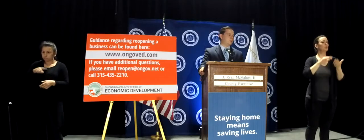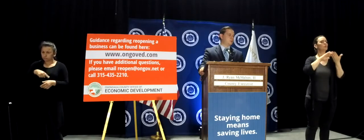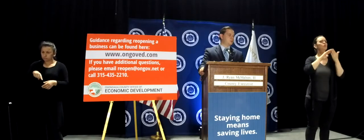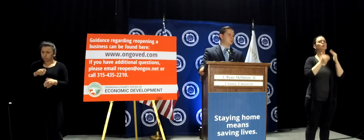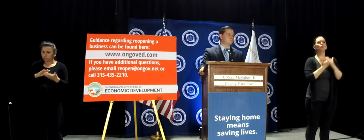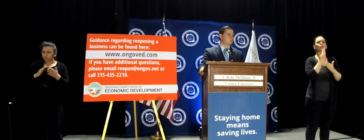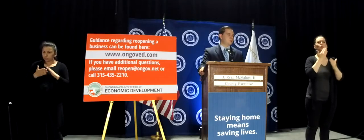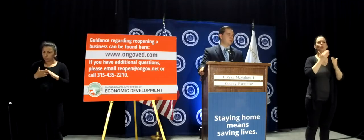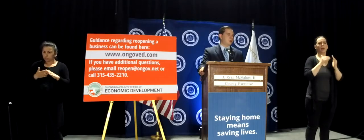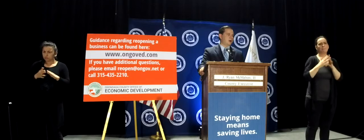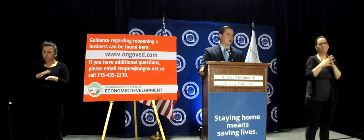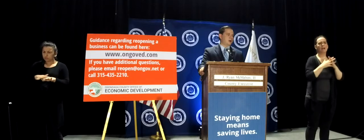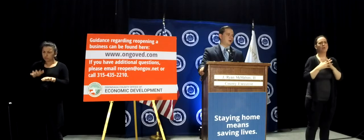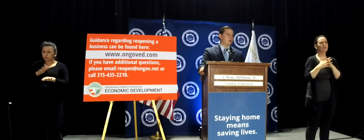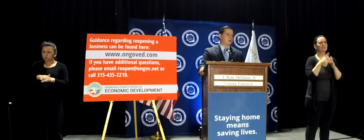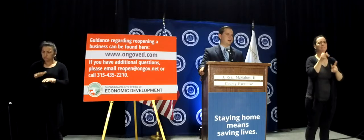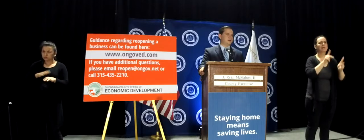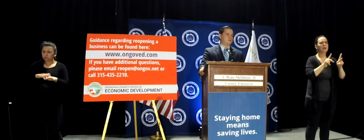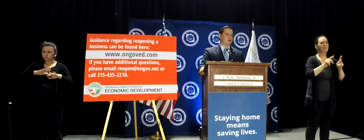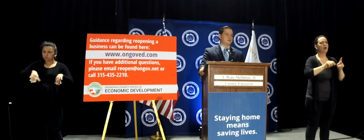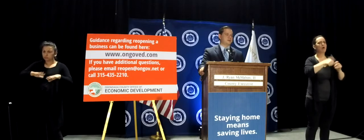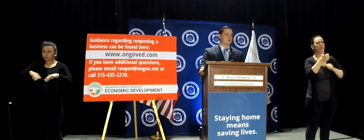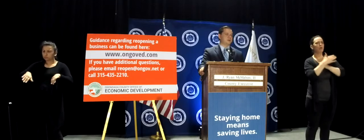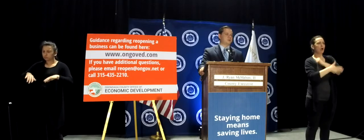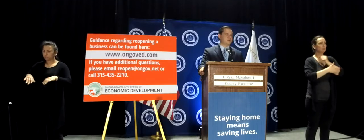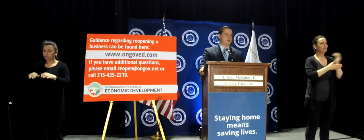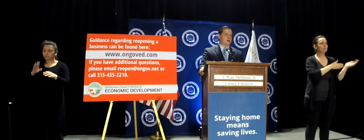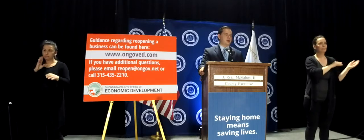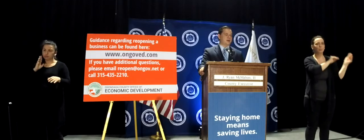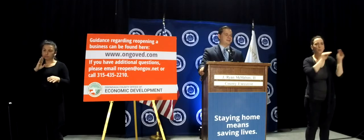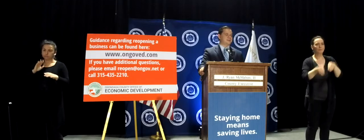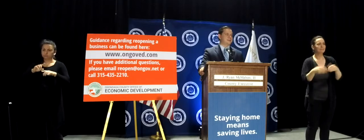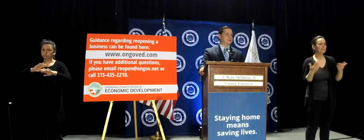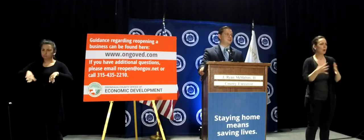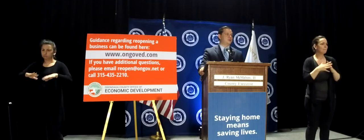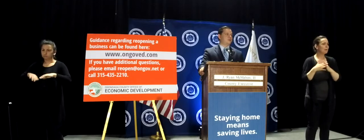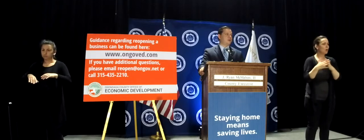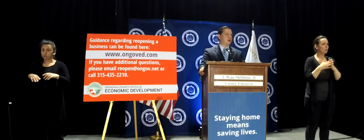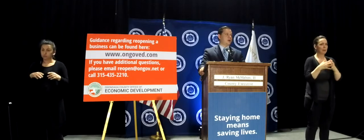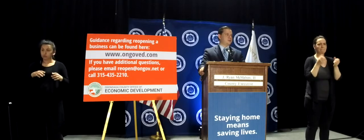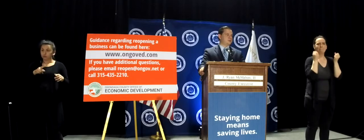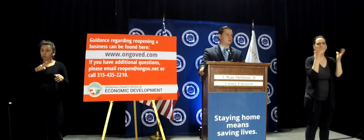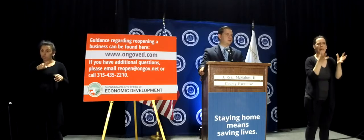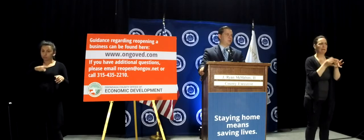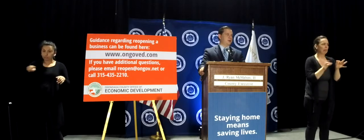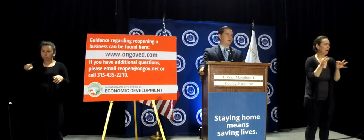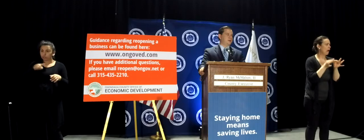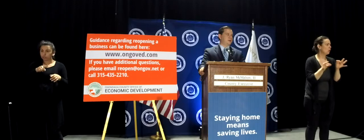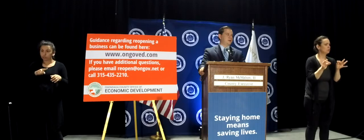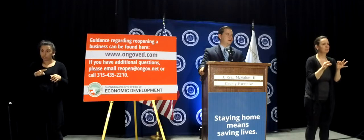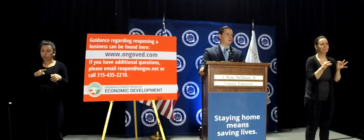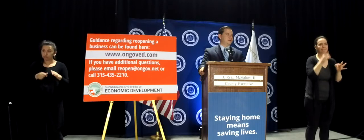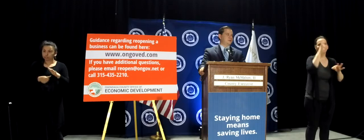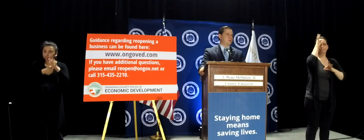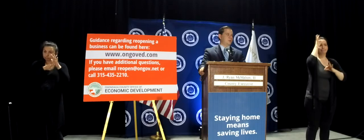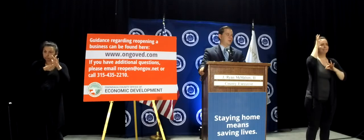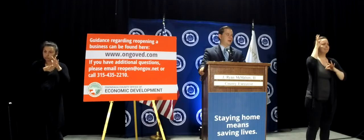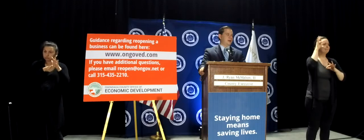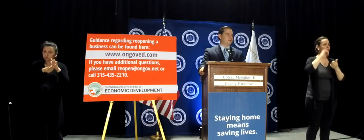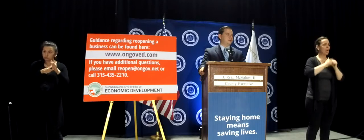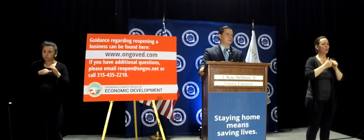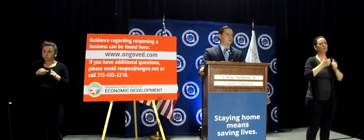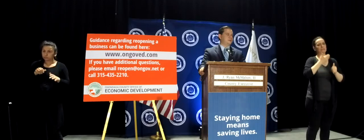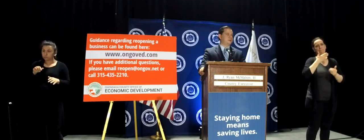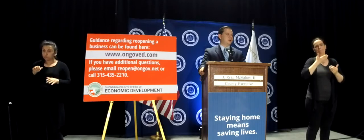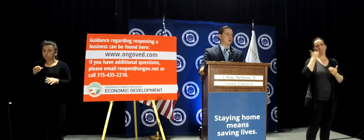many languages and has various leaders, it's easier for us to bring the mobile